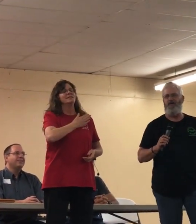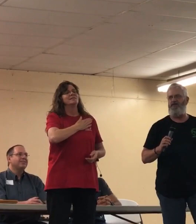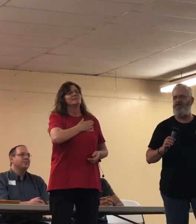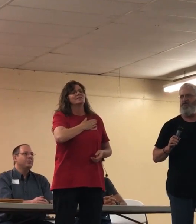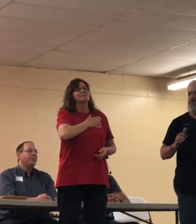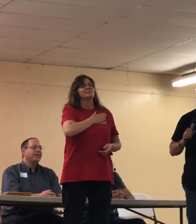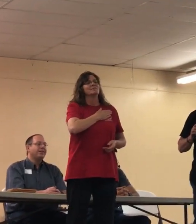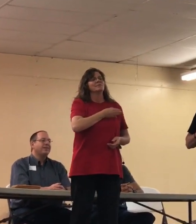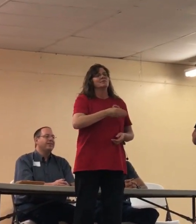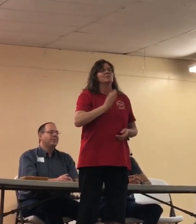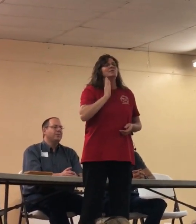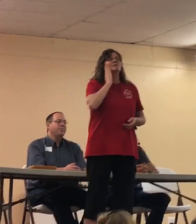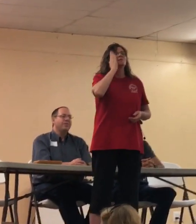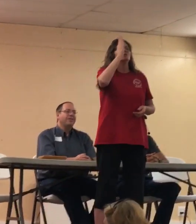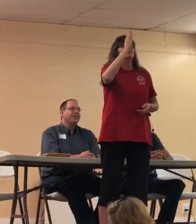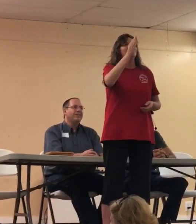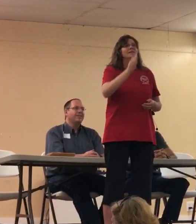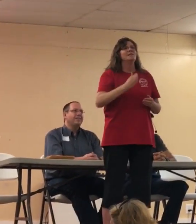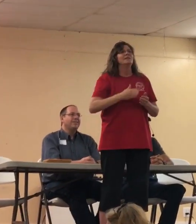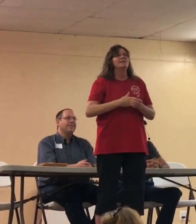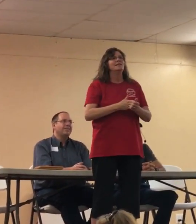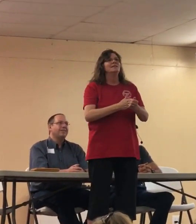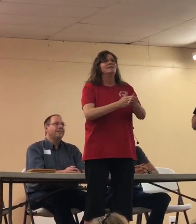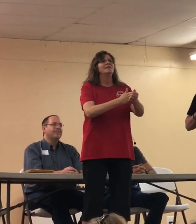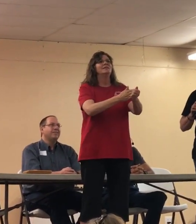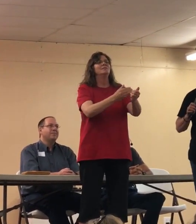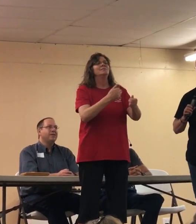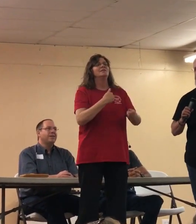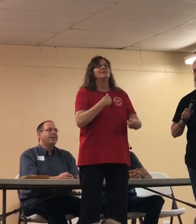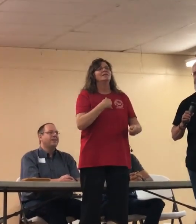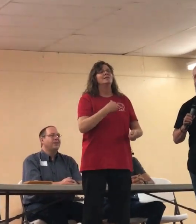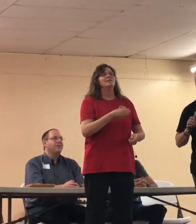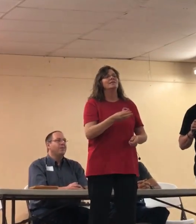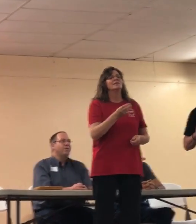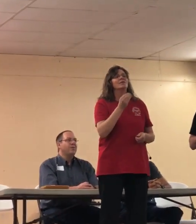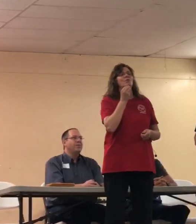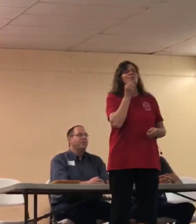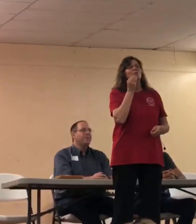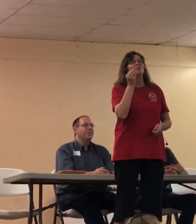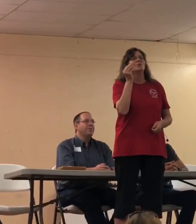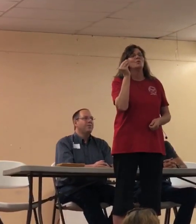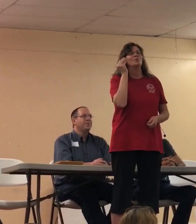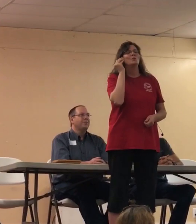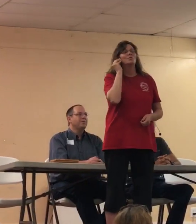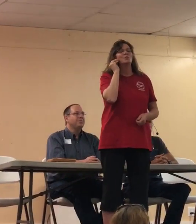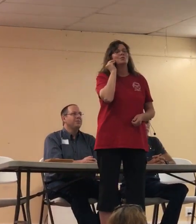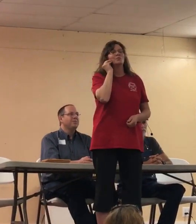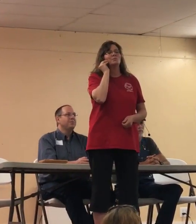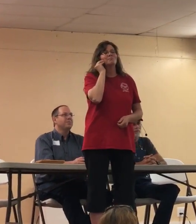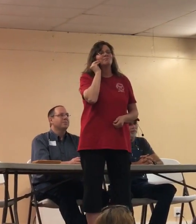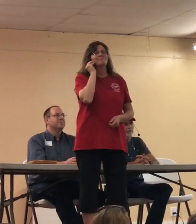will lead me home.